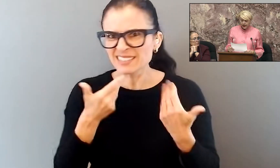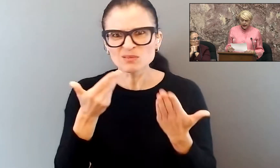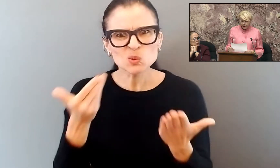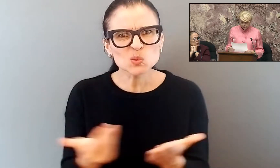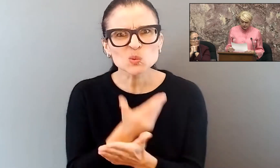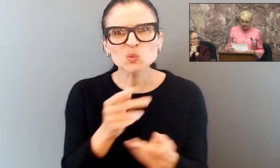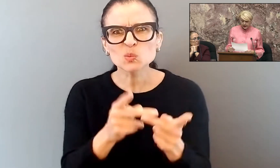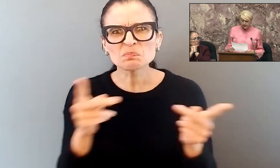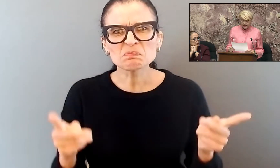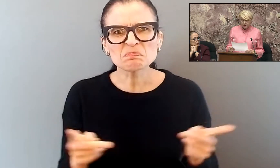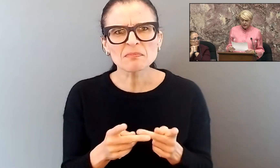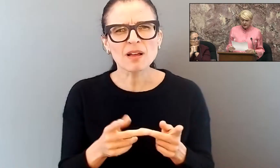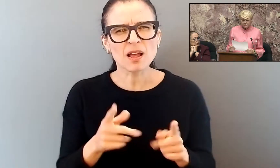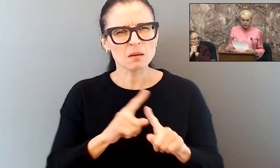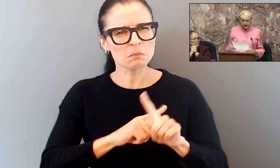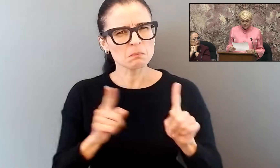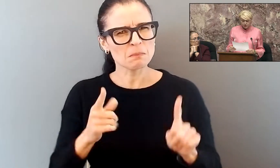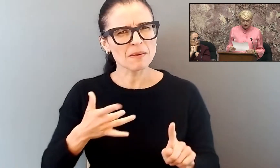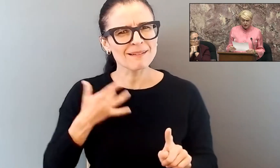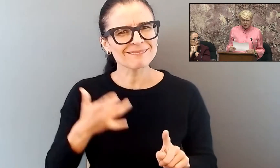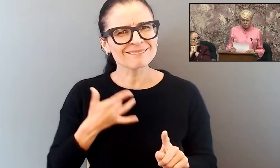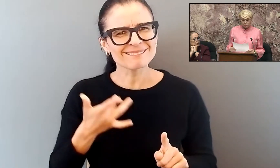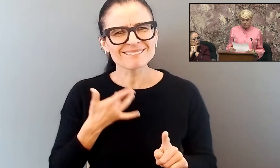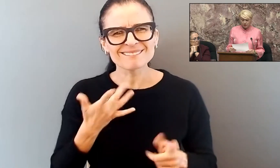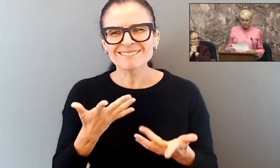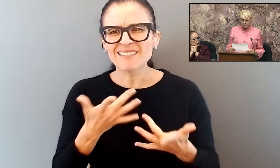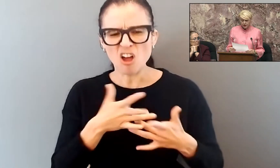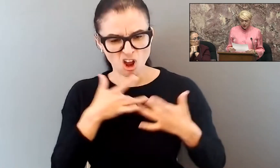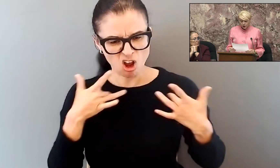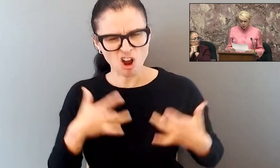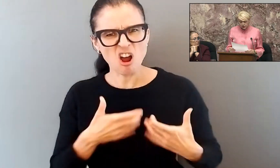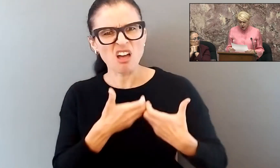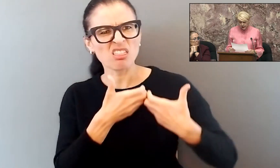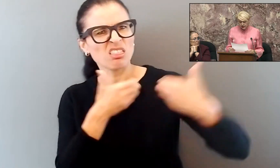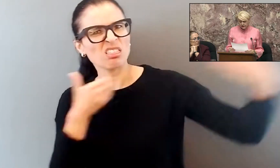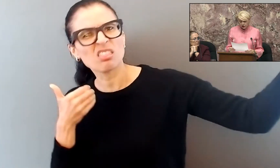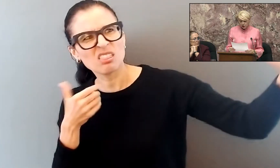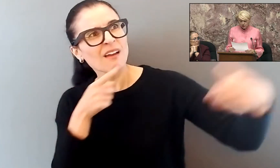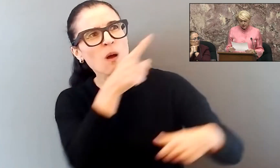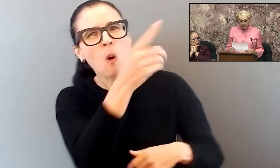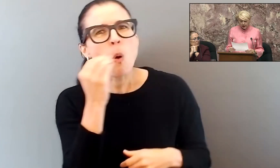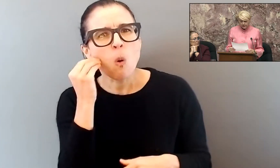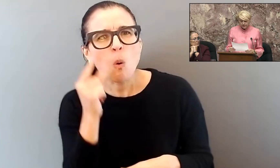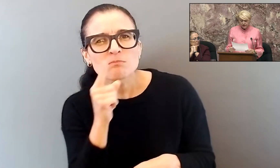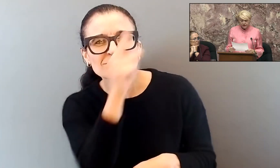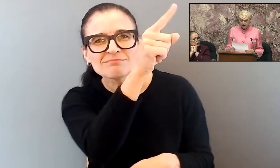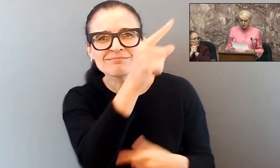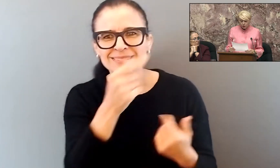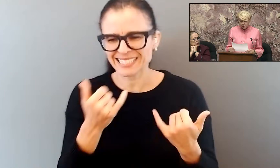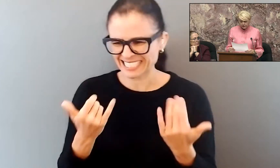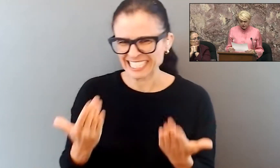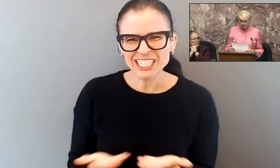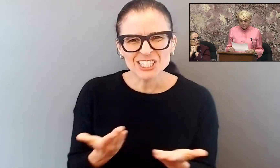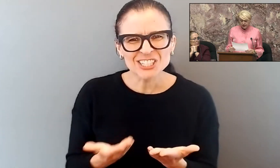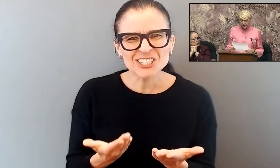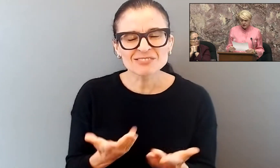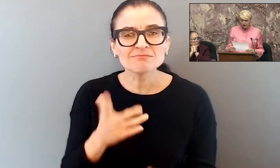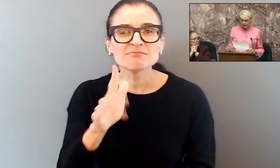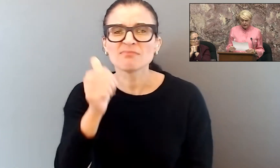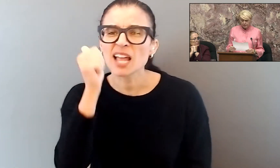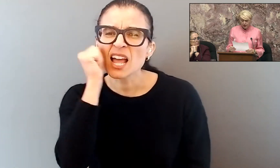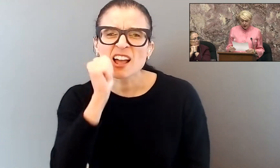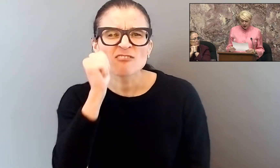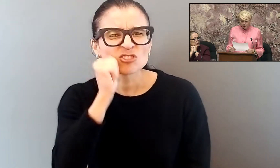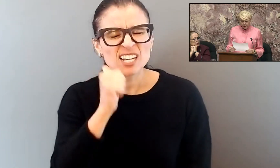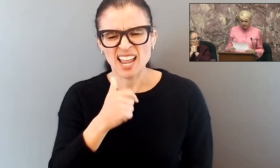home, every day is a mix of gratitude and struggle. We try to give our children a life that feels no different from the kids